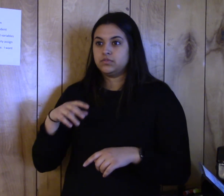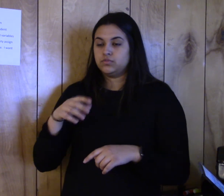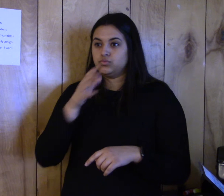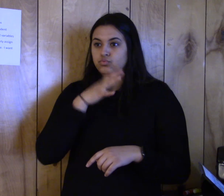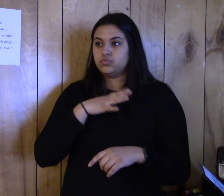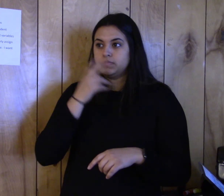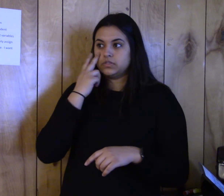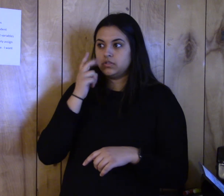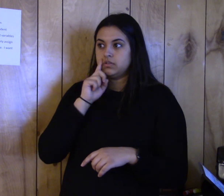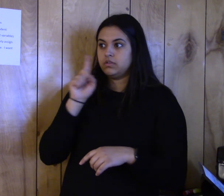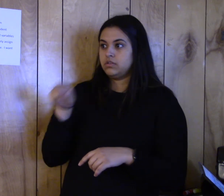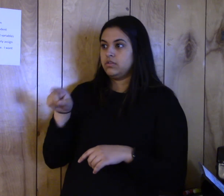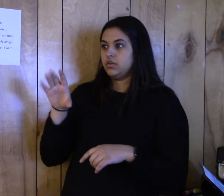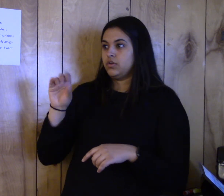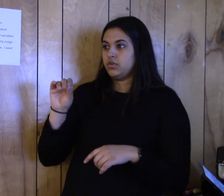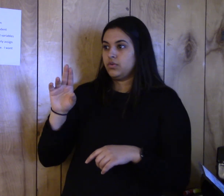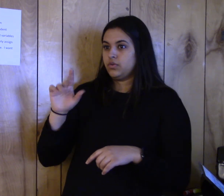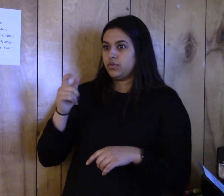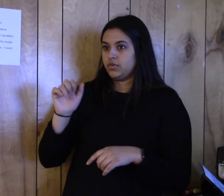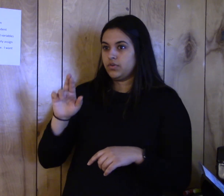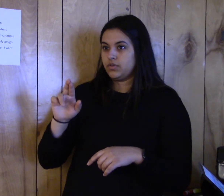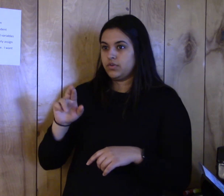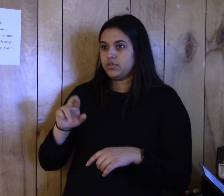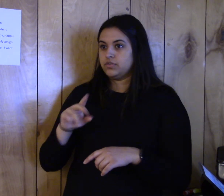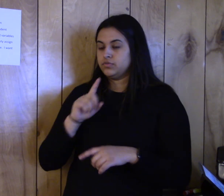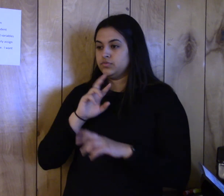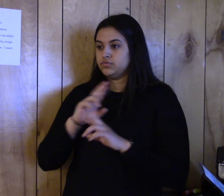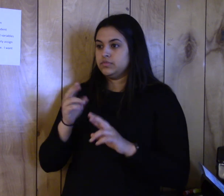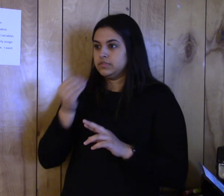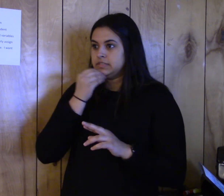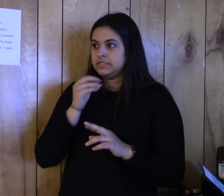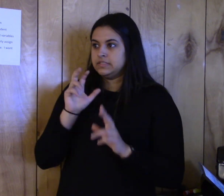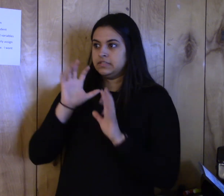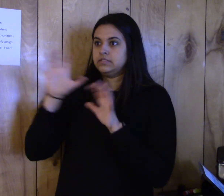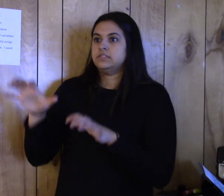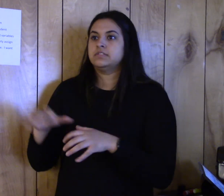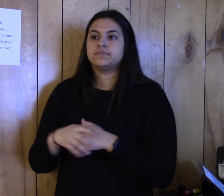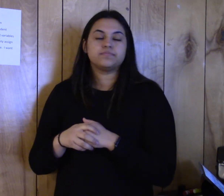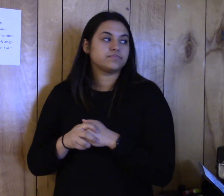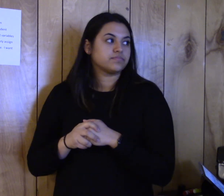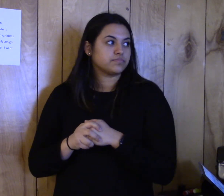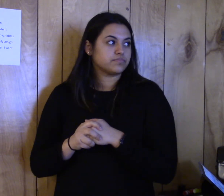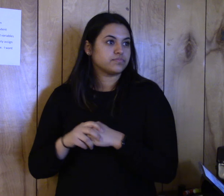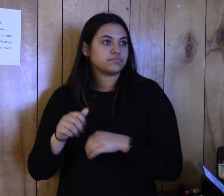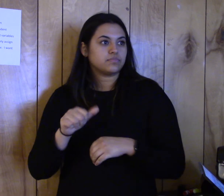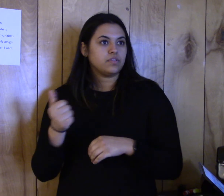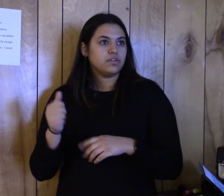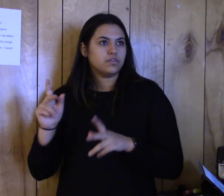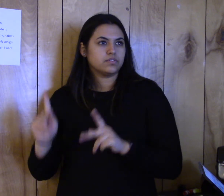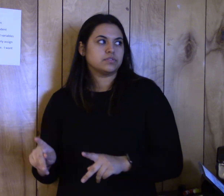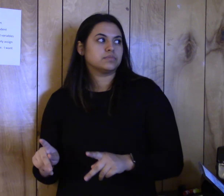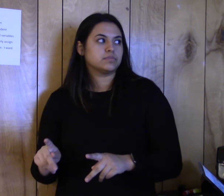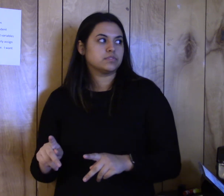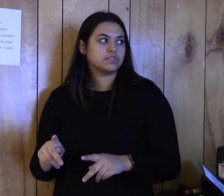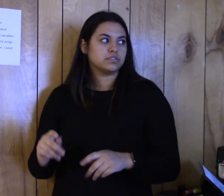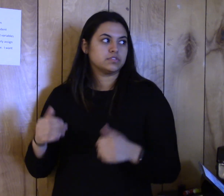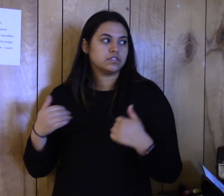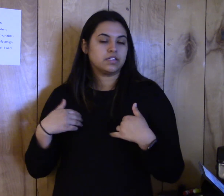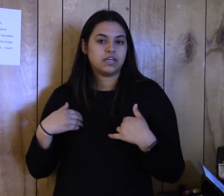they put their game cam up, and they got 2 cougars dragging one of their goats in from the